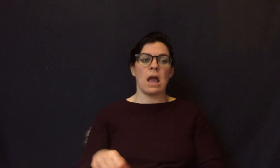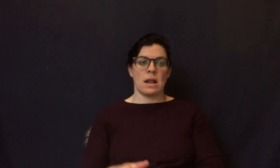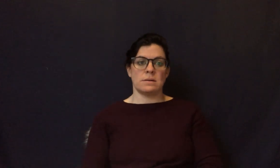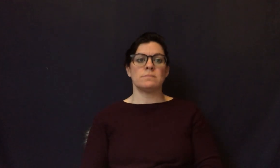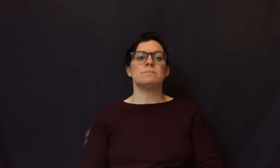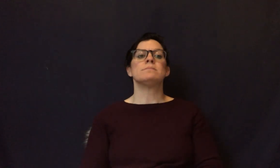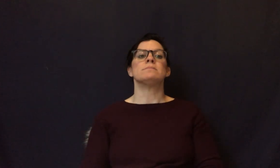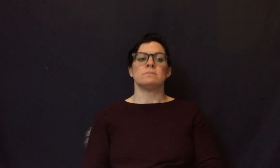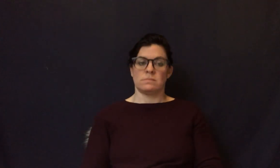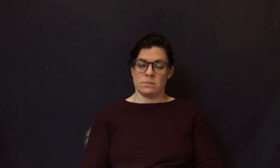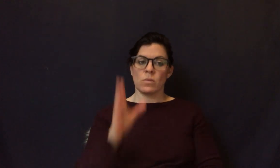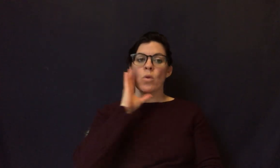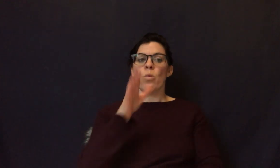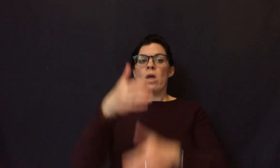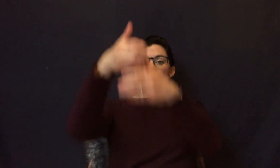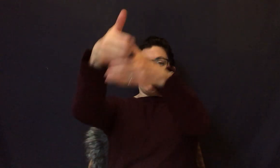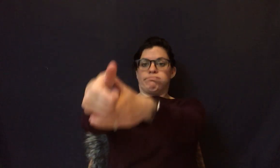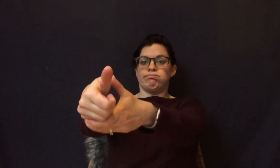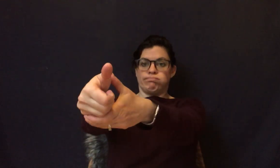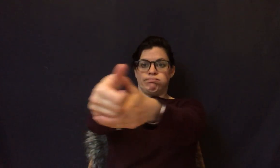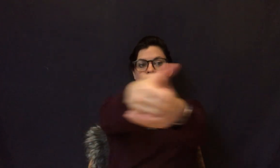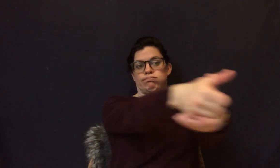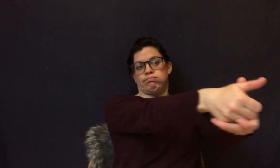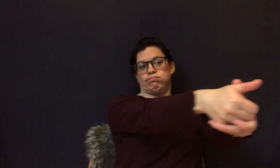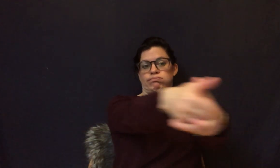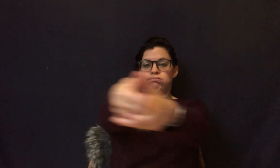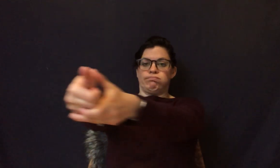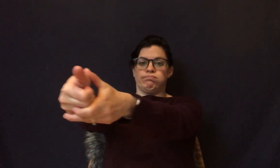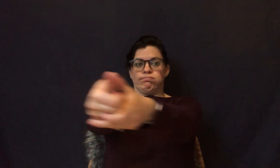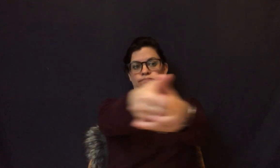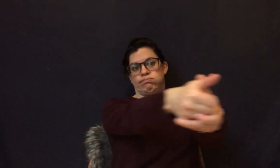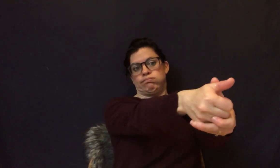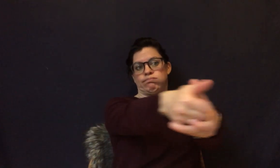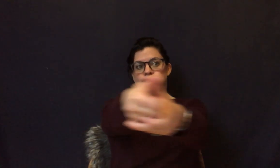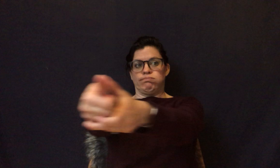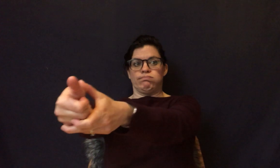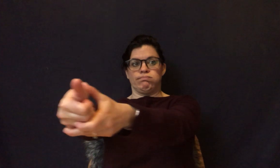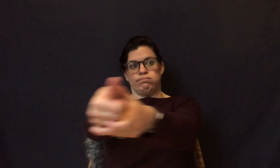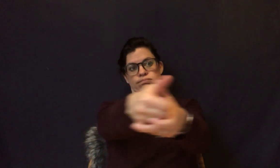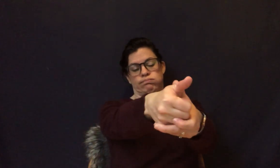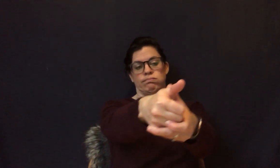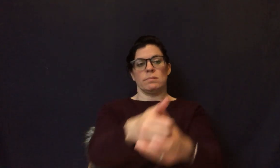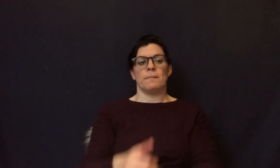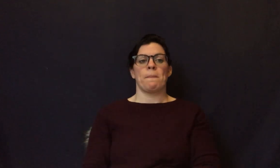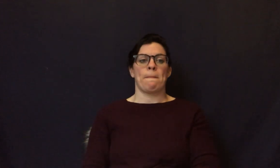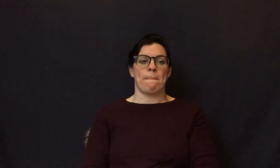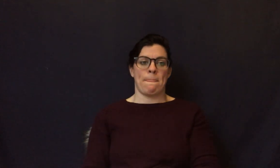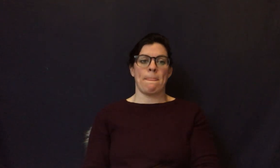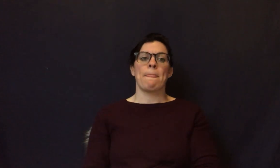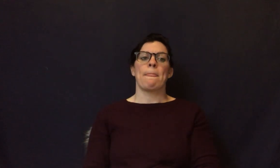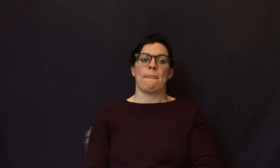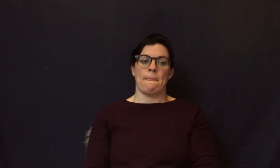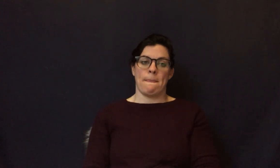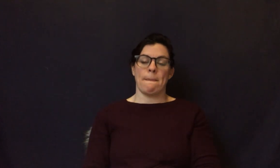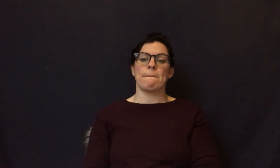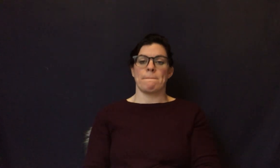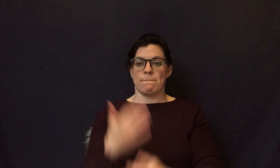to side, okay, to get the fire out. All right, that is how I'm going to use a fire